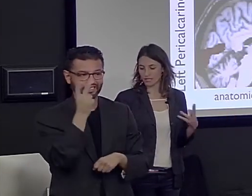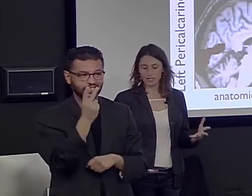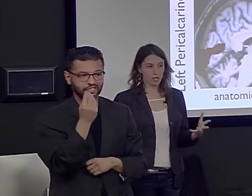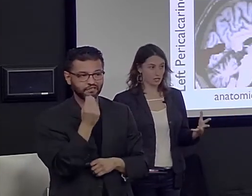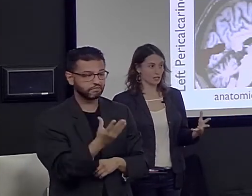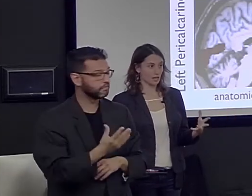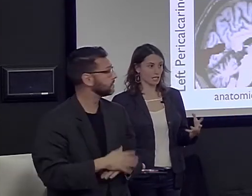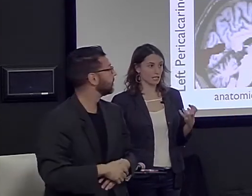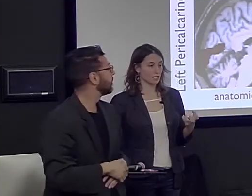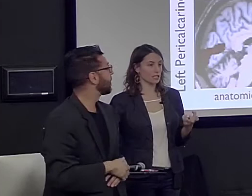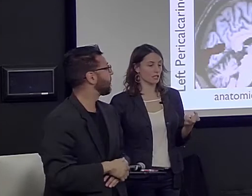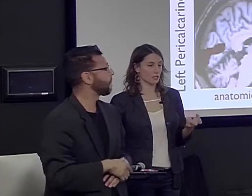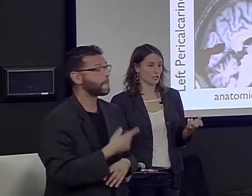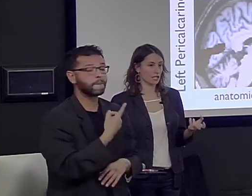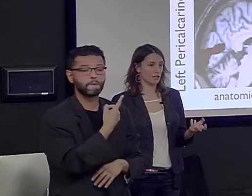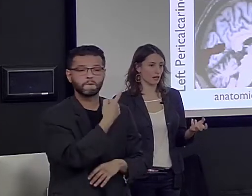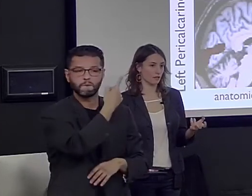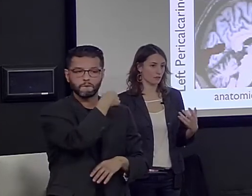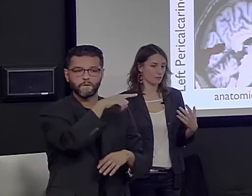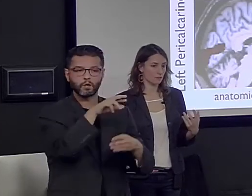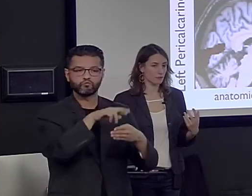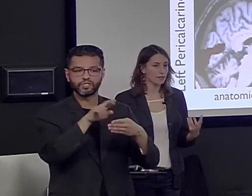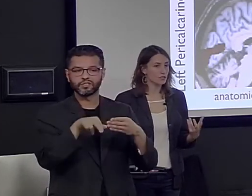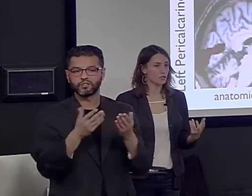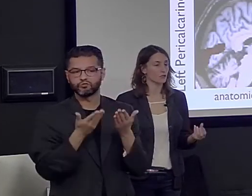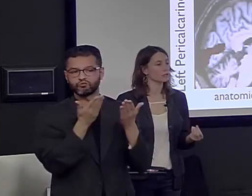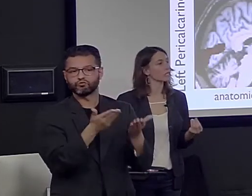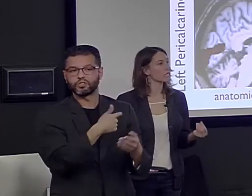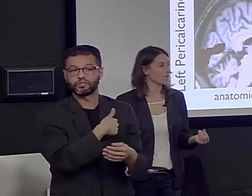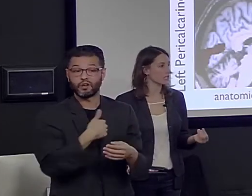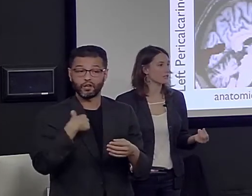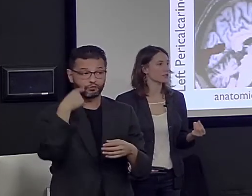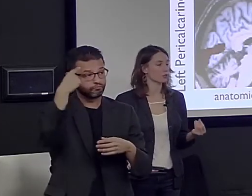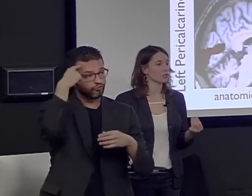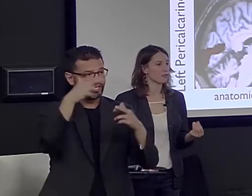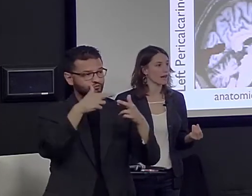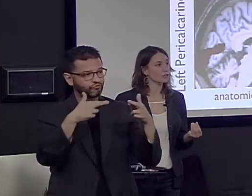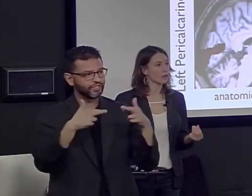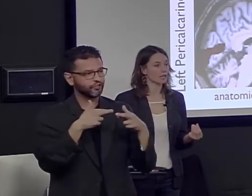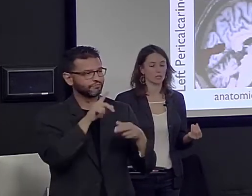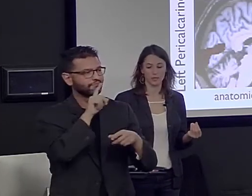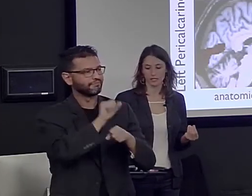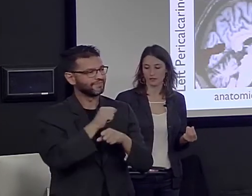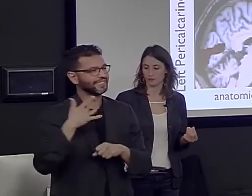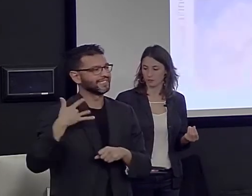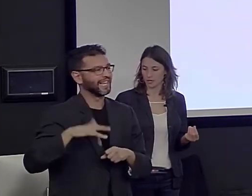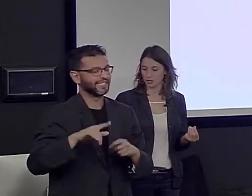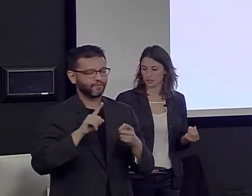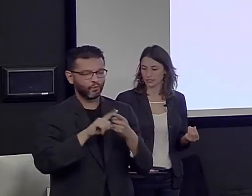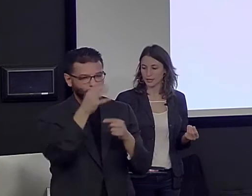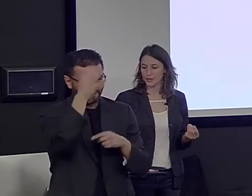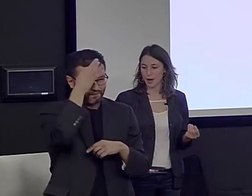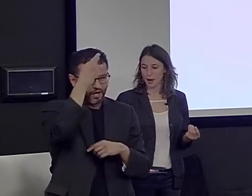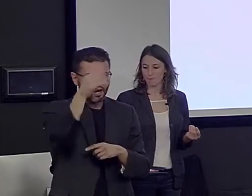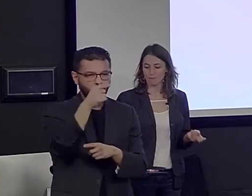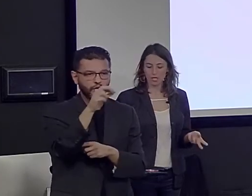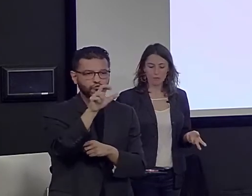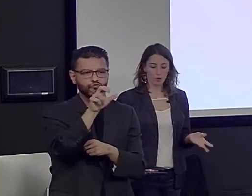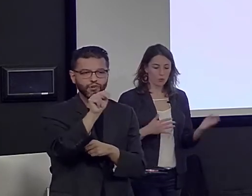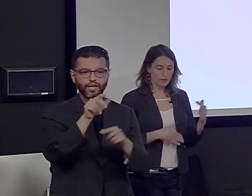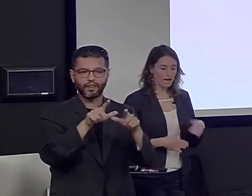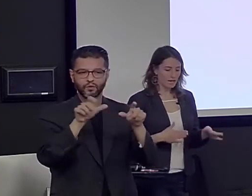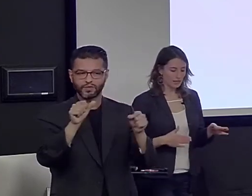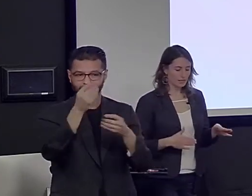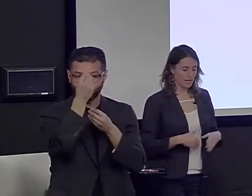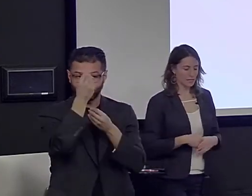So this suggested to us that these brain regions are really sensitive to fine-grained linguistic information.